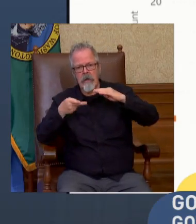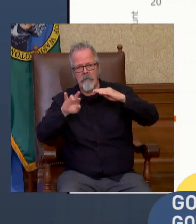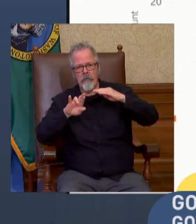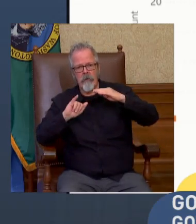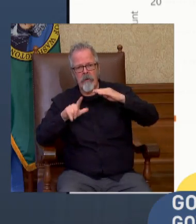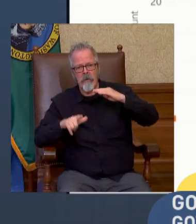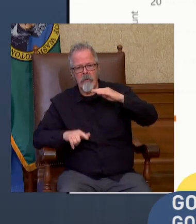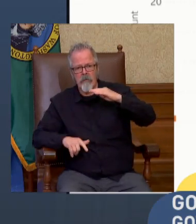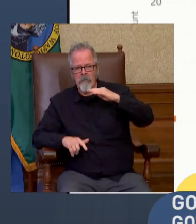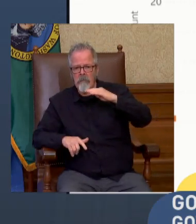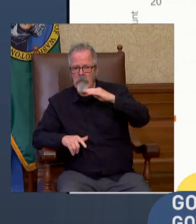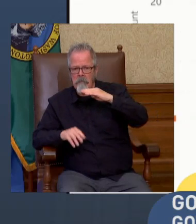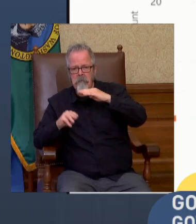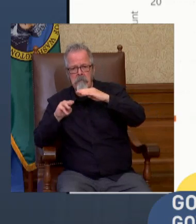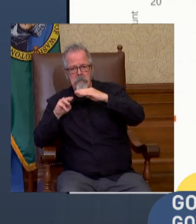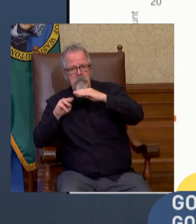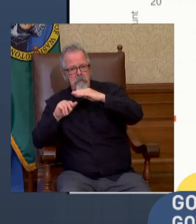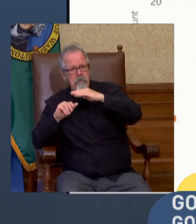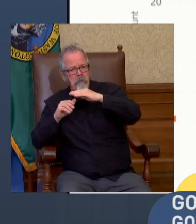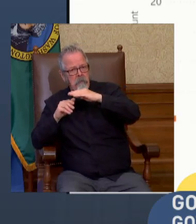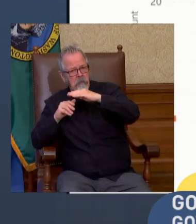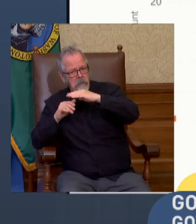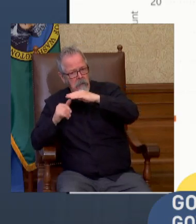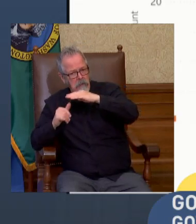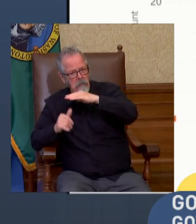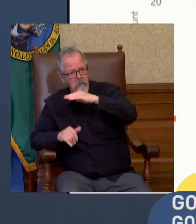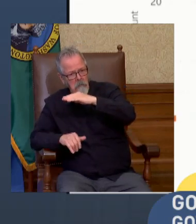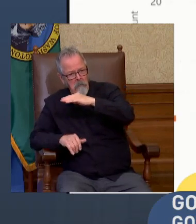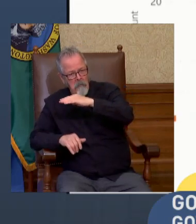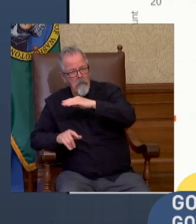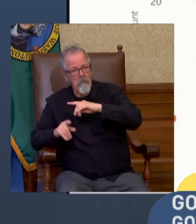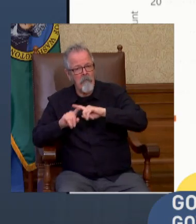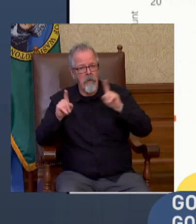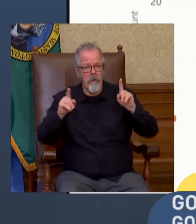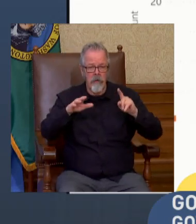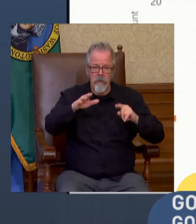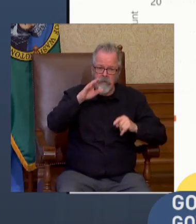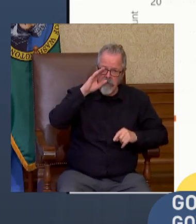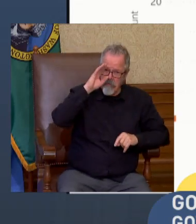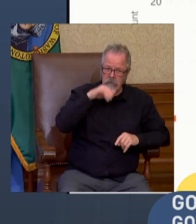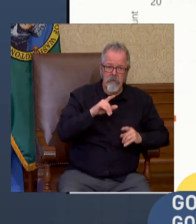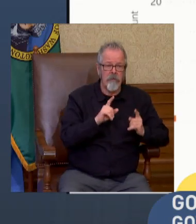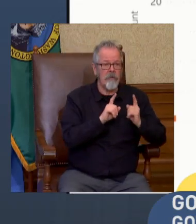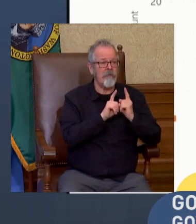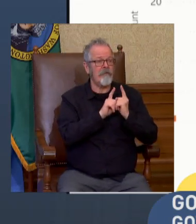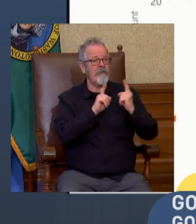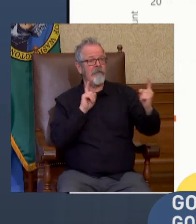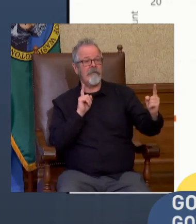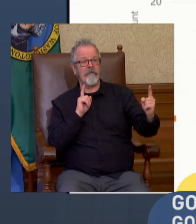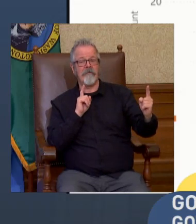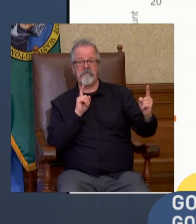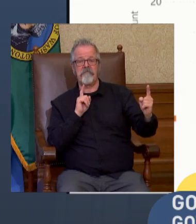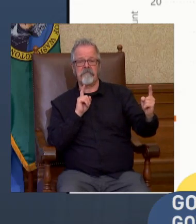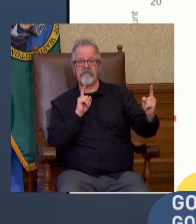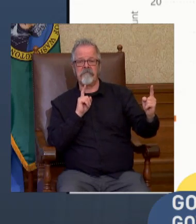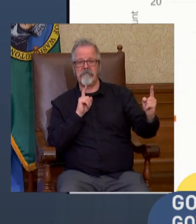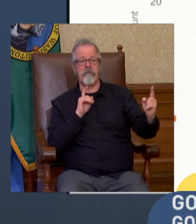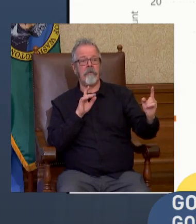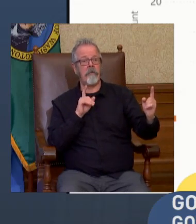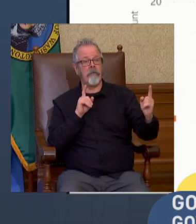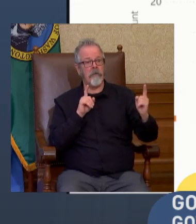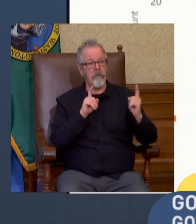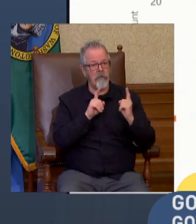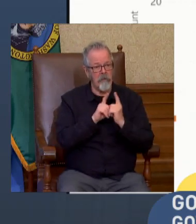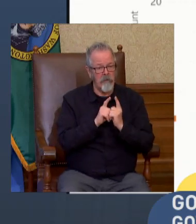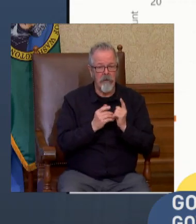if we release our social distancing, these numbers will not begin to go up as well. Our